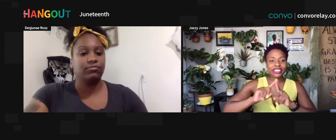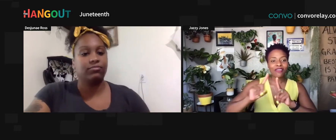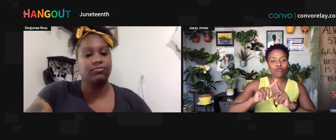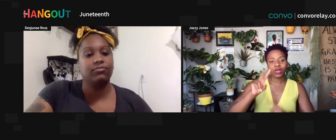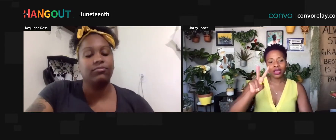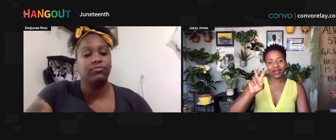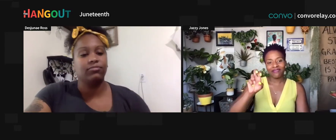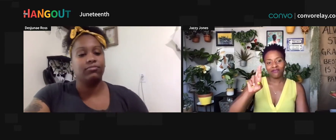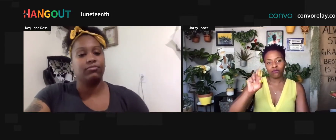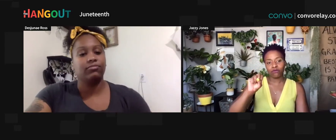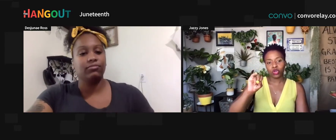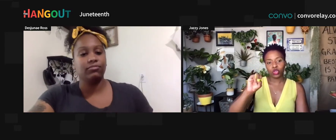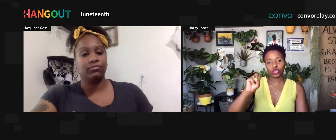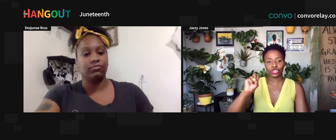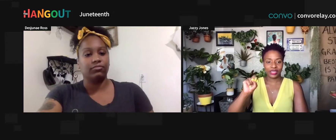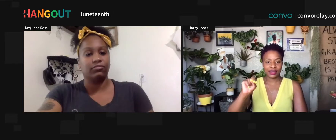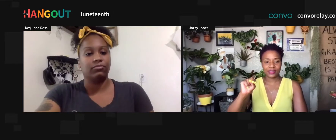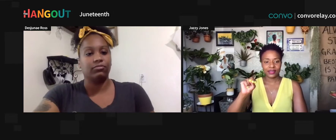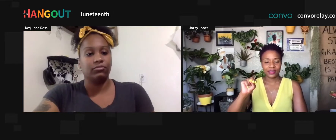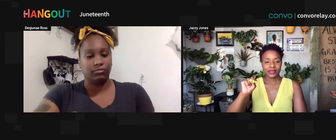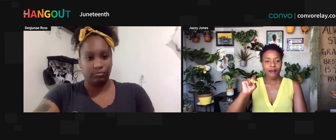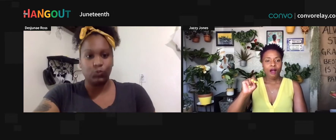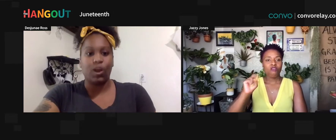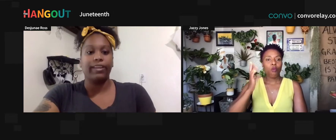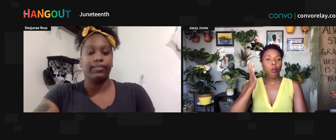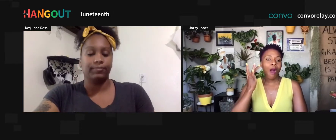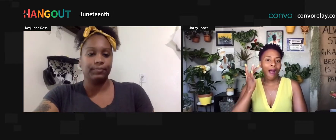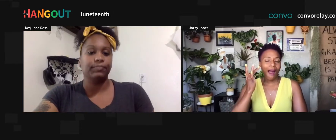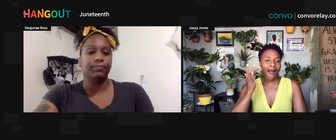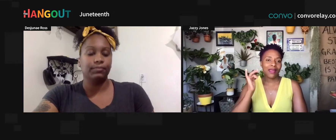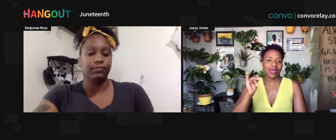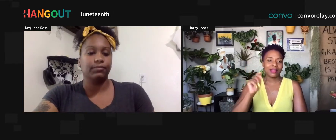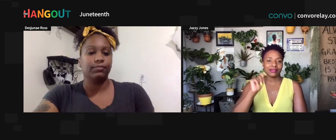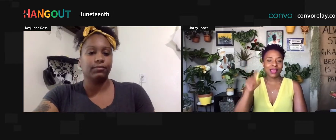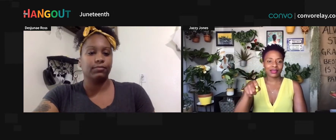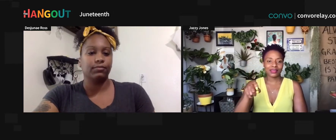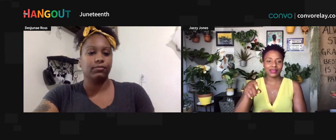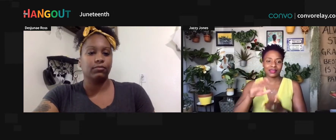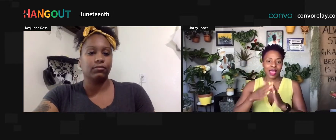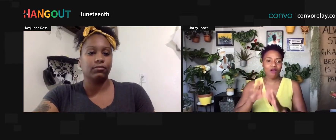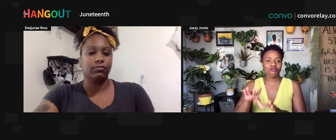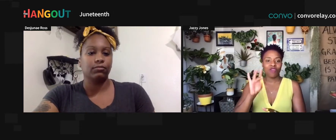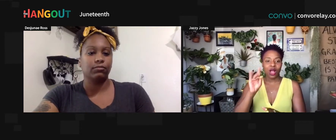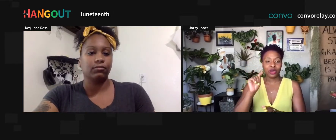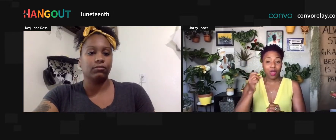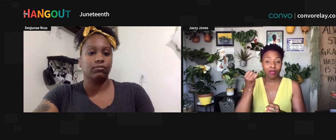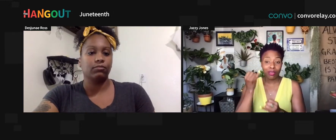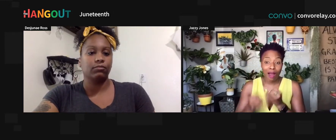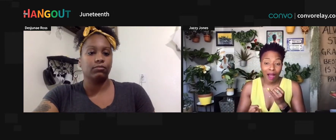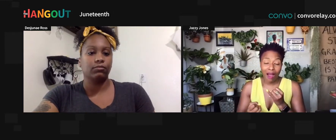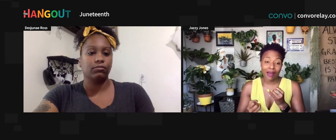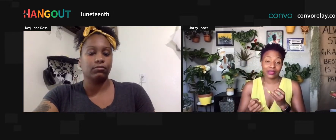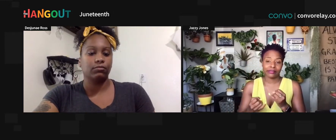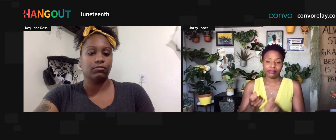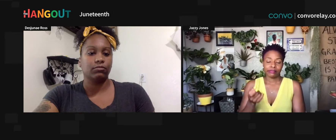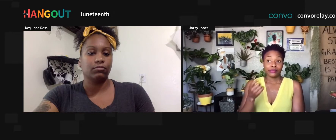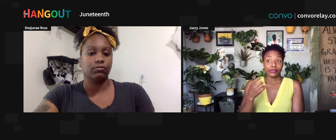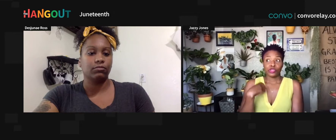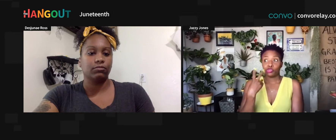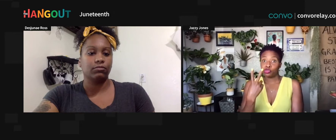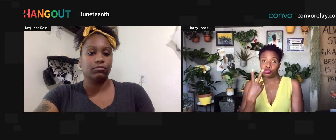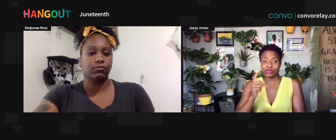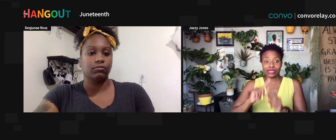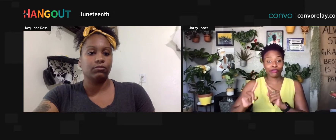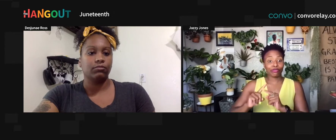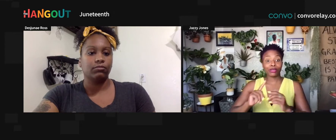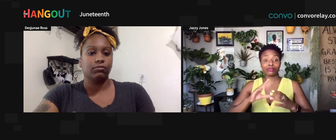When we look at the research and what has been shared, there have been several versions as to why Texas